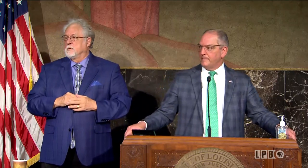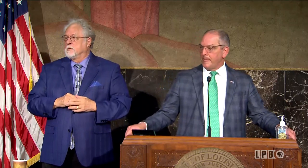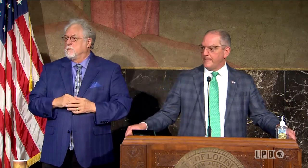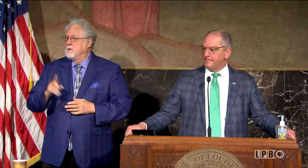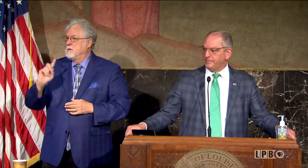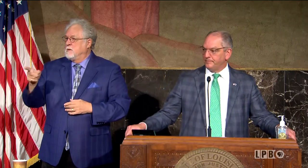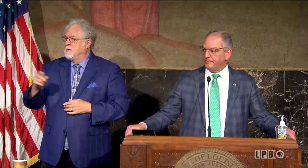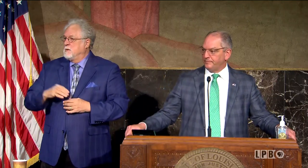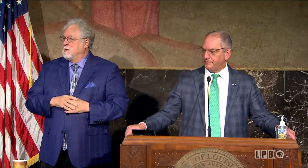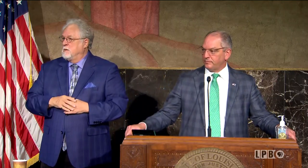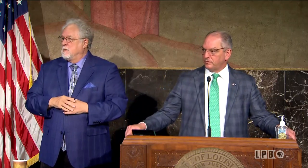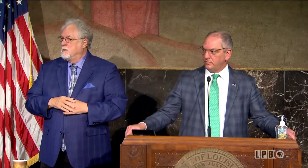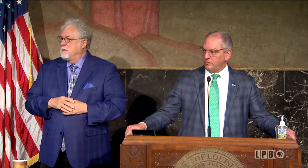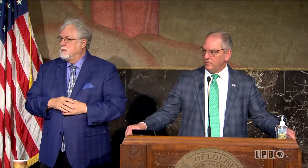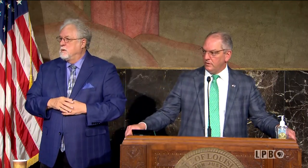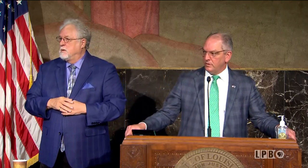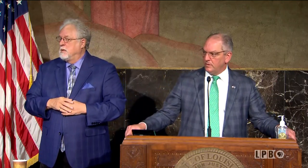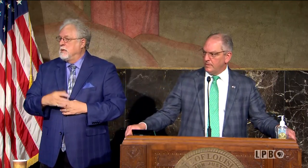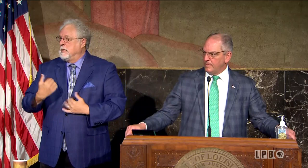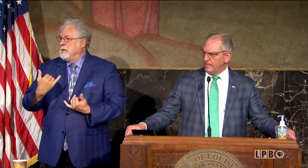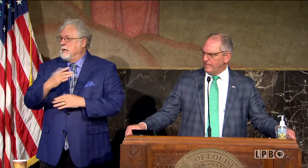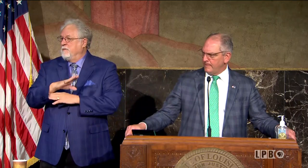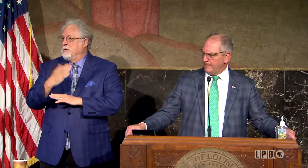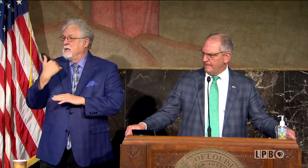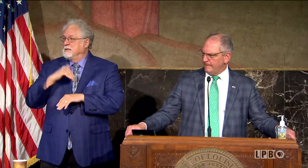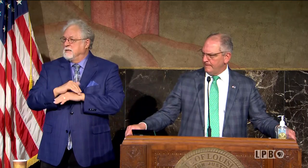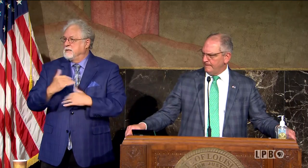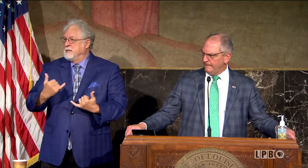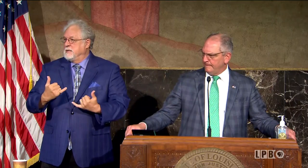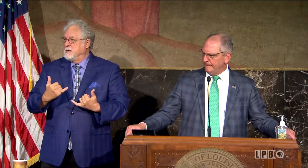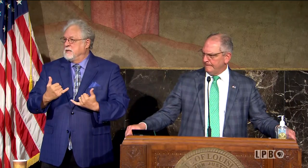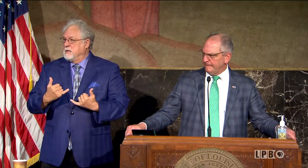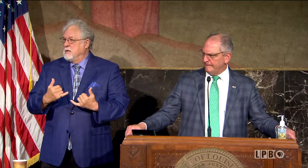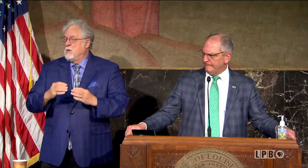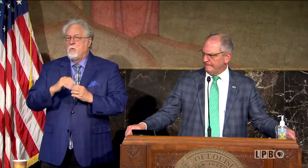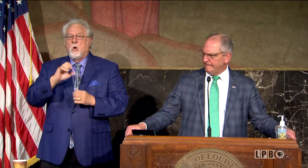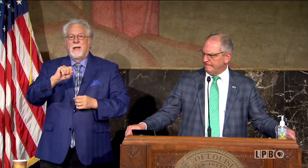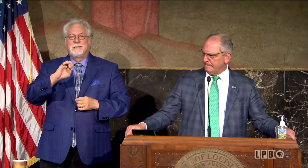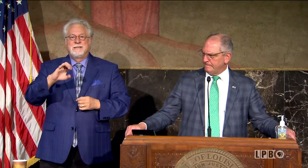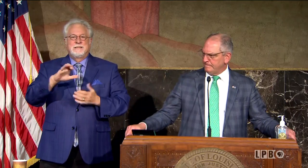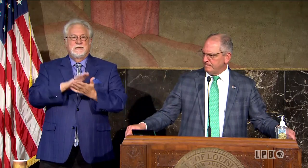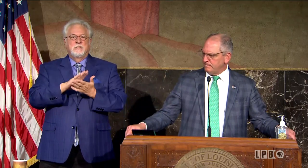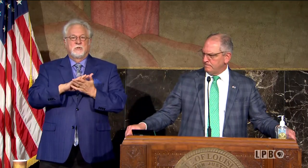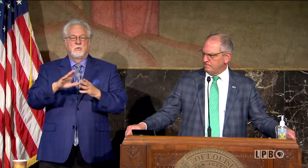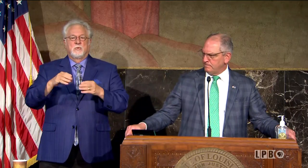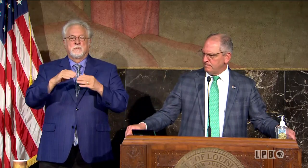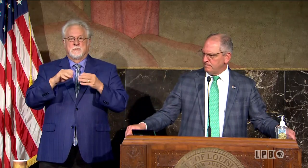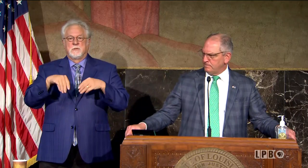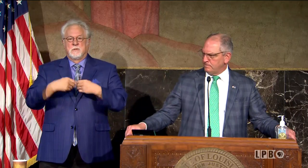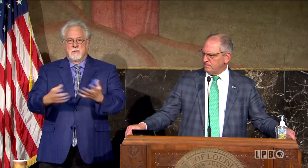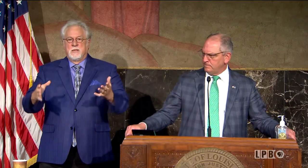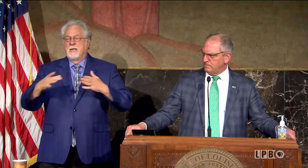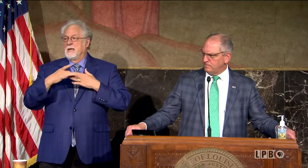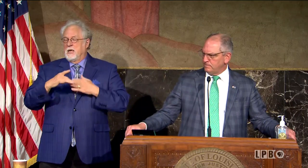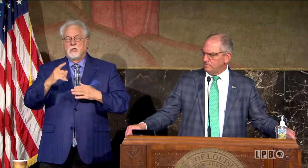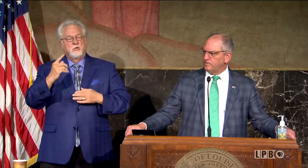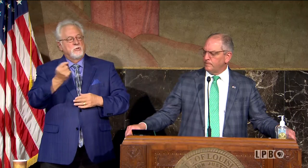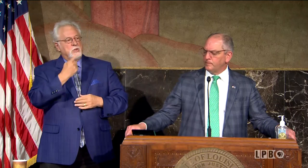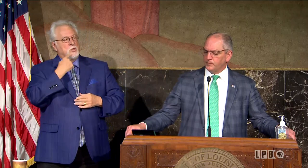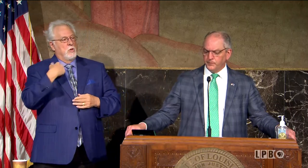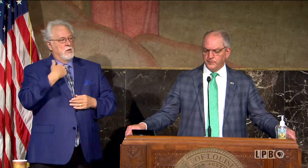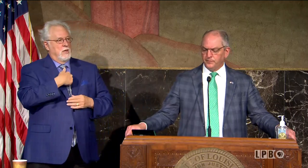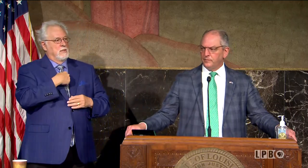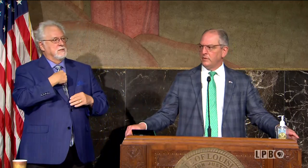Yes, sir. Governor, this afternoon, last night, today, more SEC schools releasing guidance. I know on Tuesday you told us, as